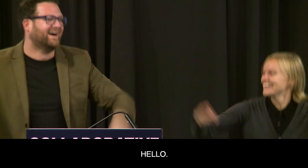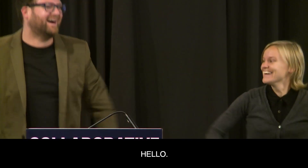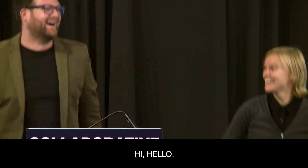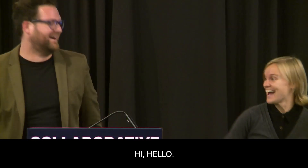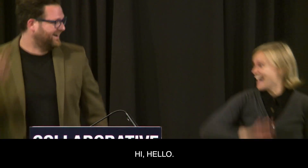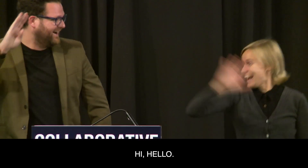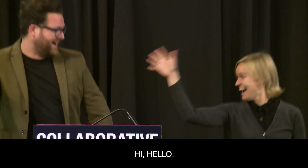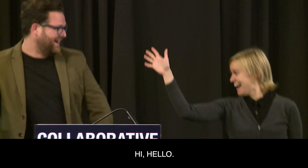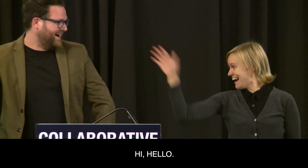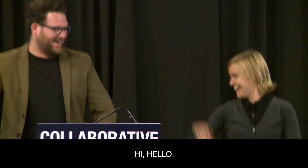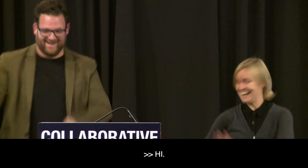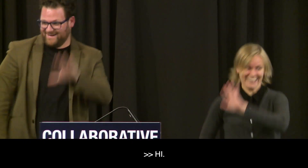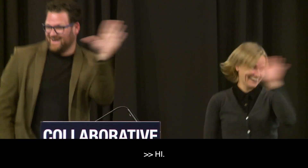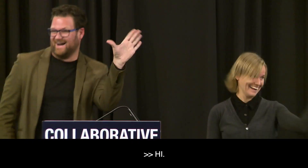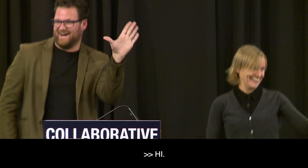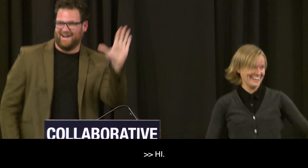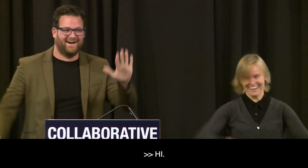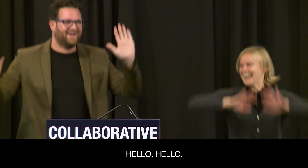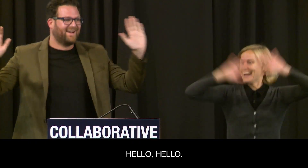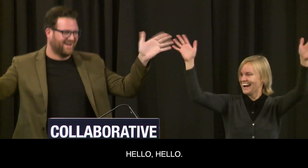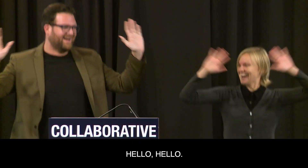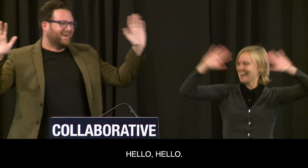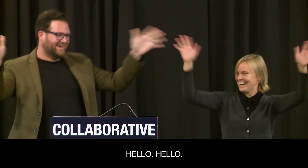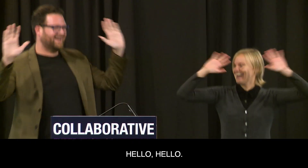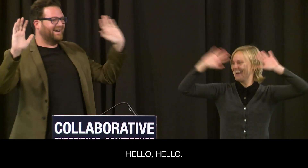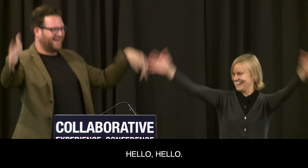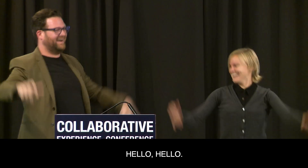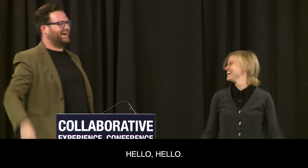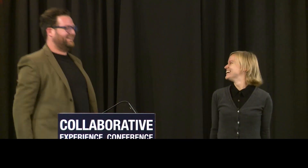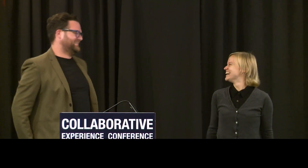hello. Hi, Hello, hi, hello, hello, hello.